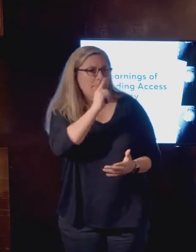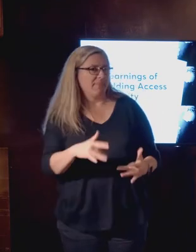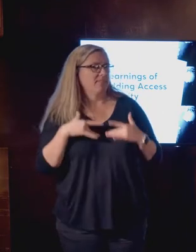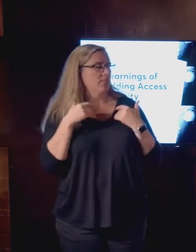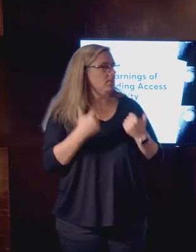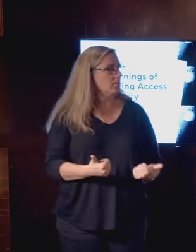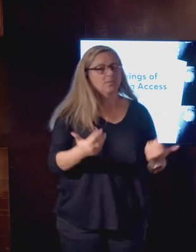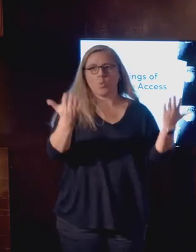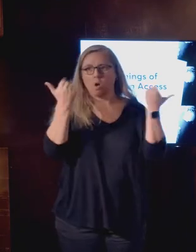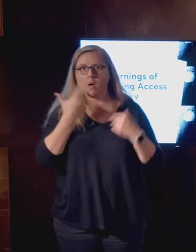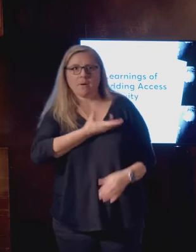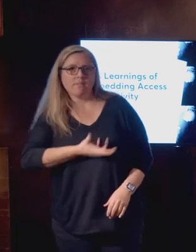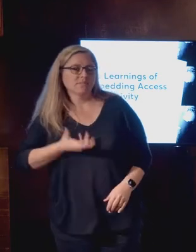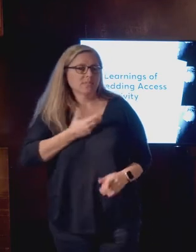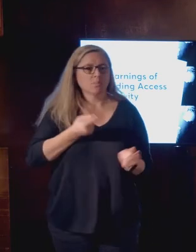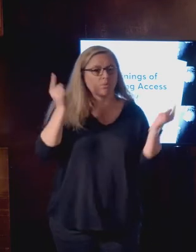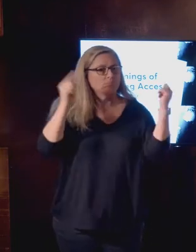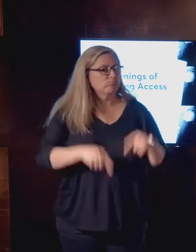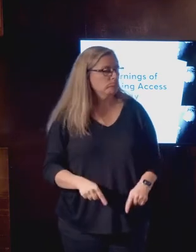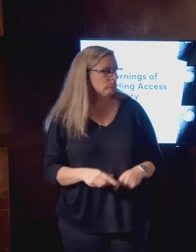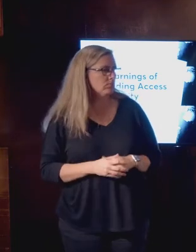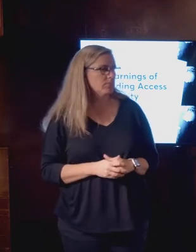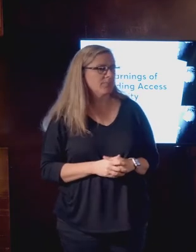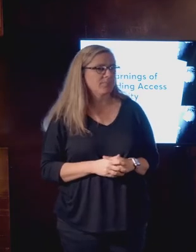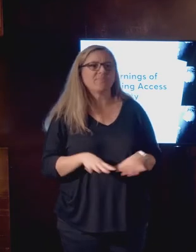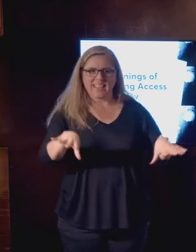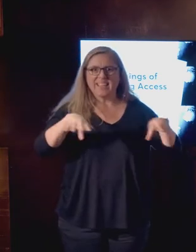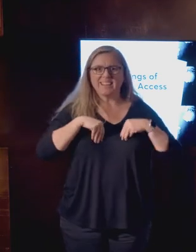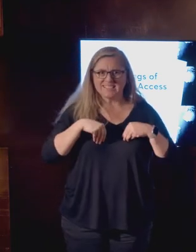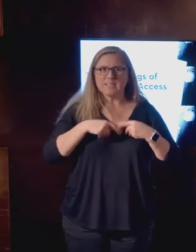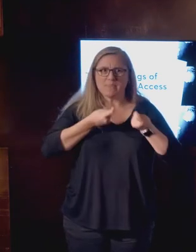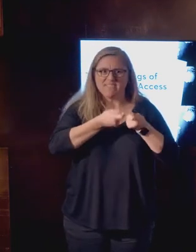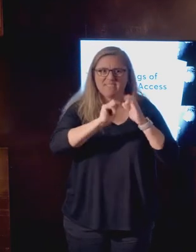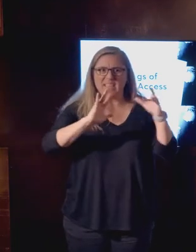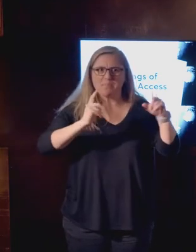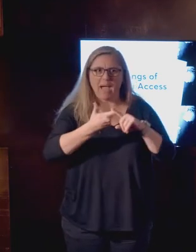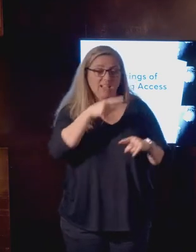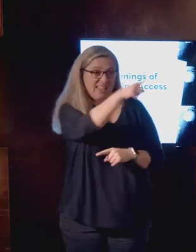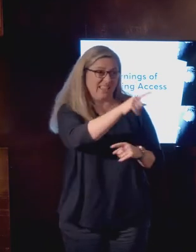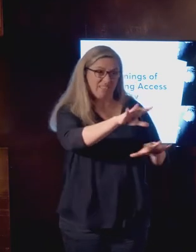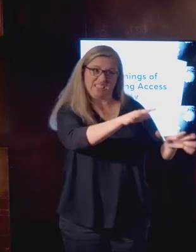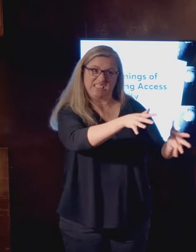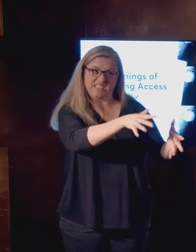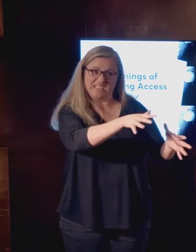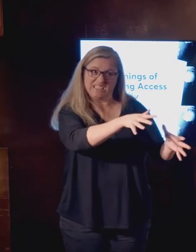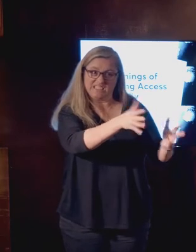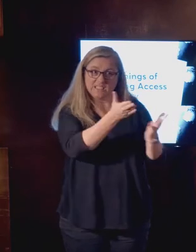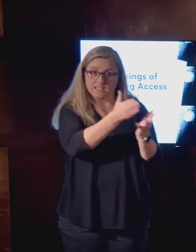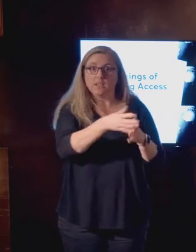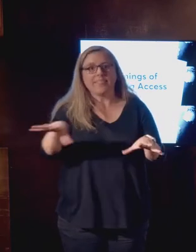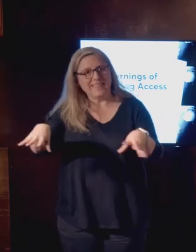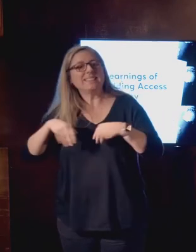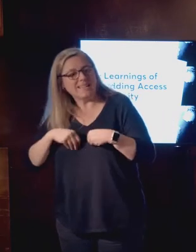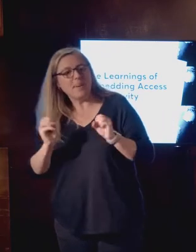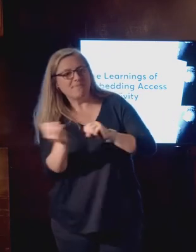and comfortable to come, and also taking feedback when you don't do such a great job in accessibility. Yes. As